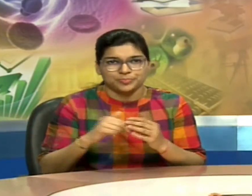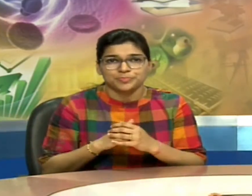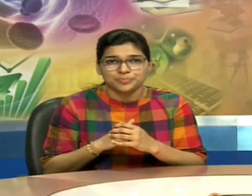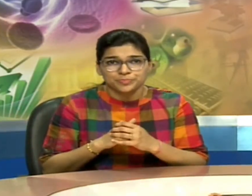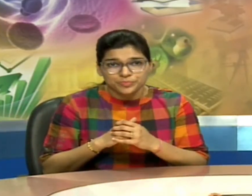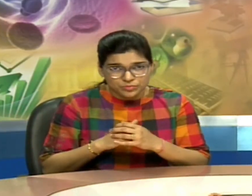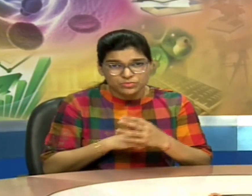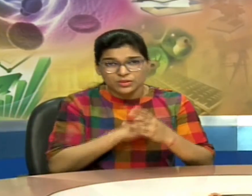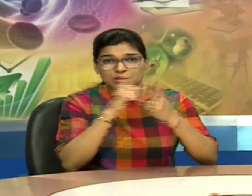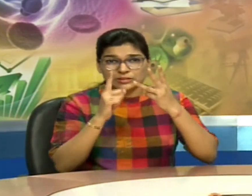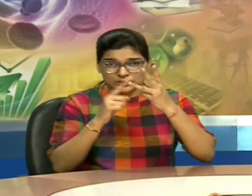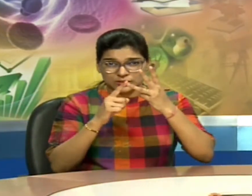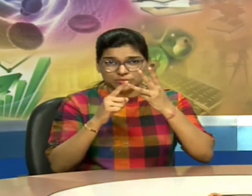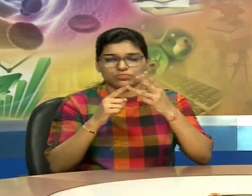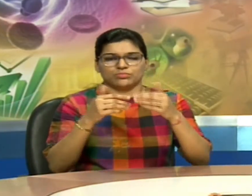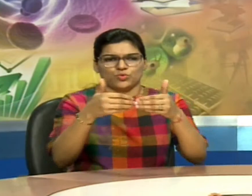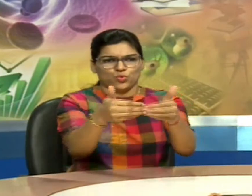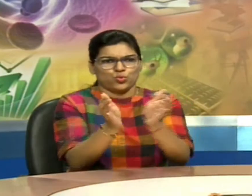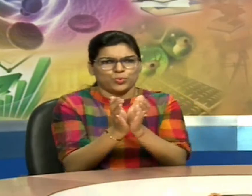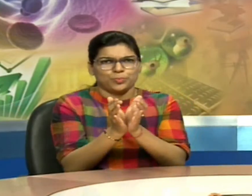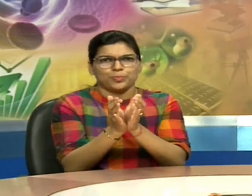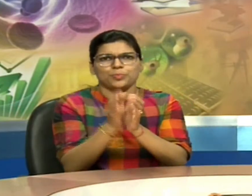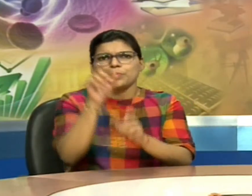Means to make it better.